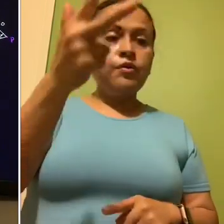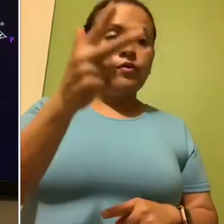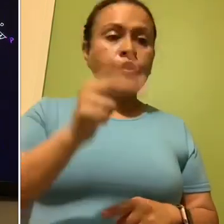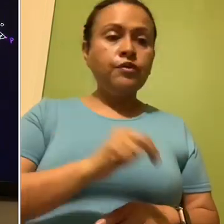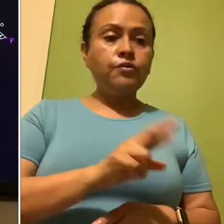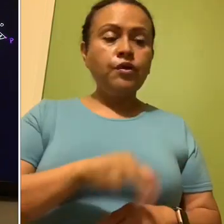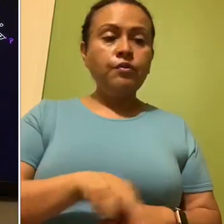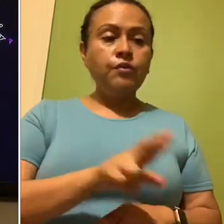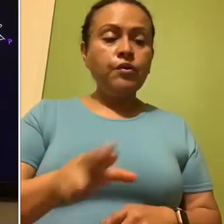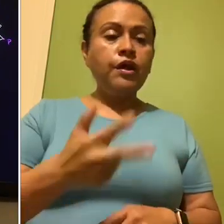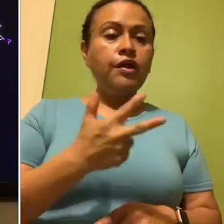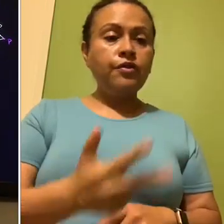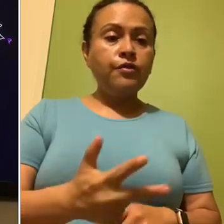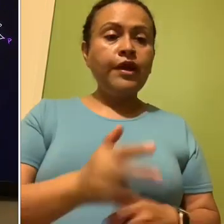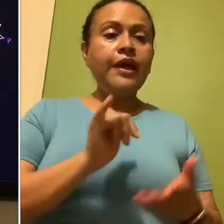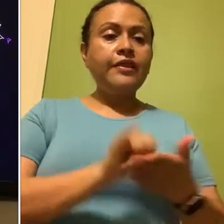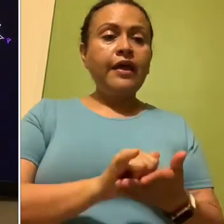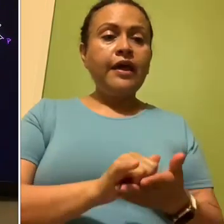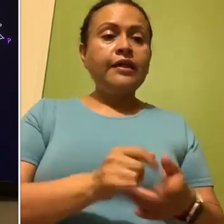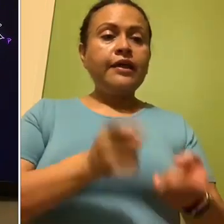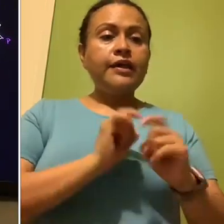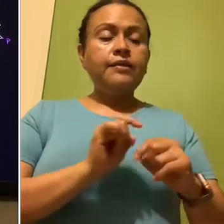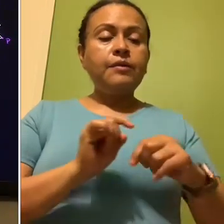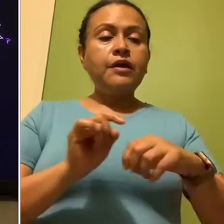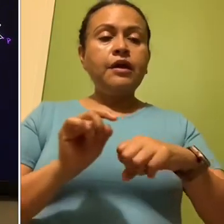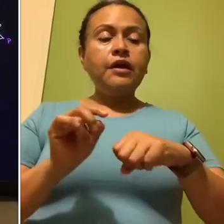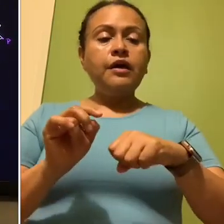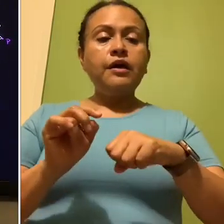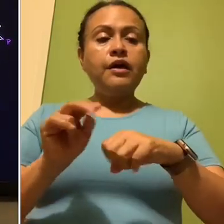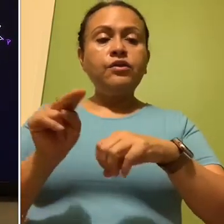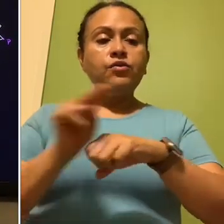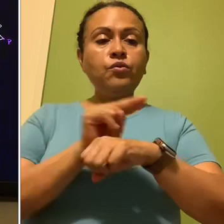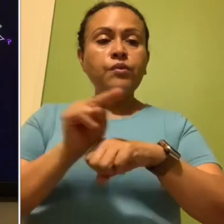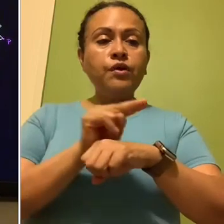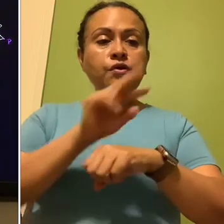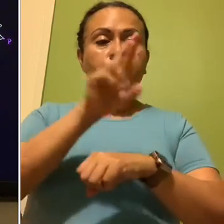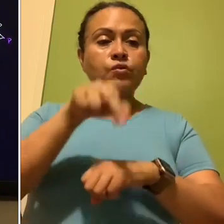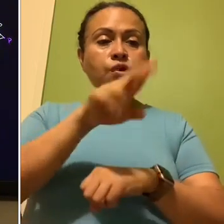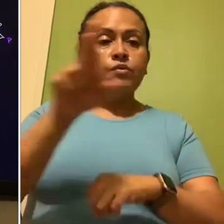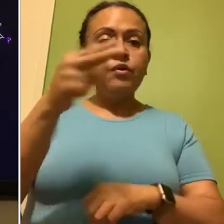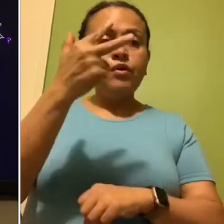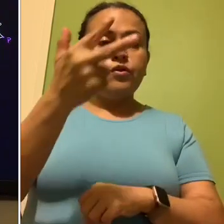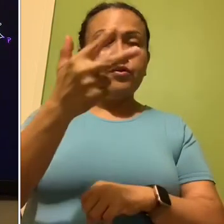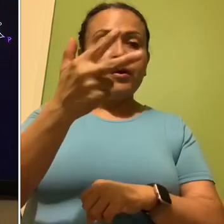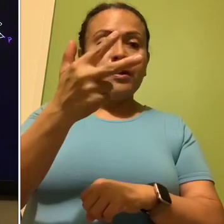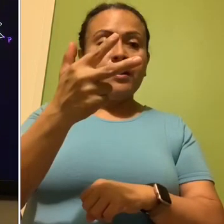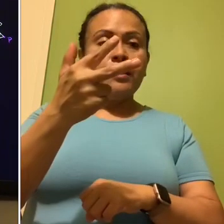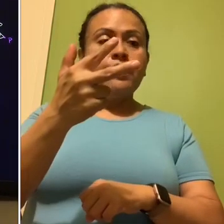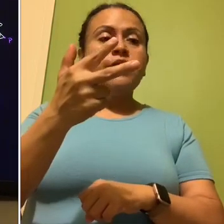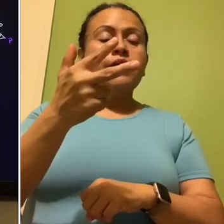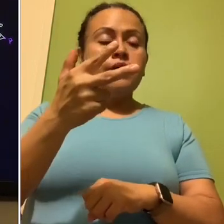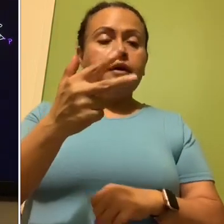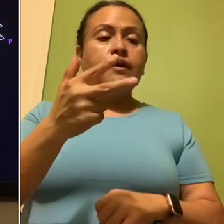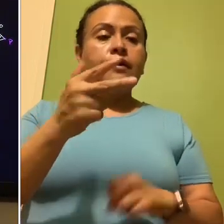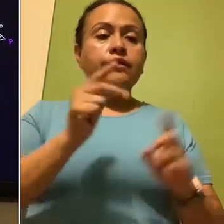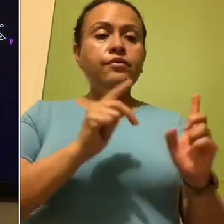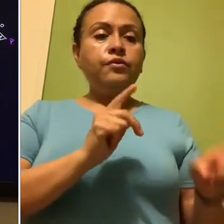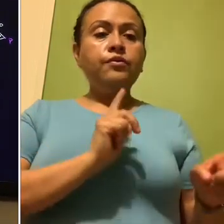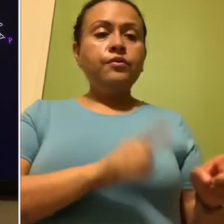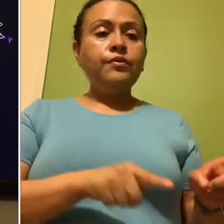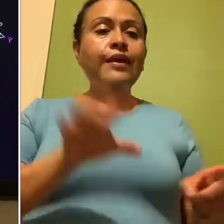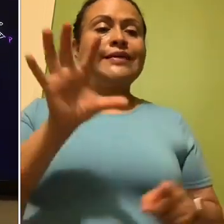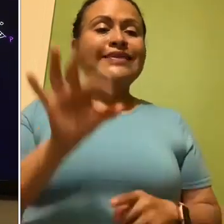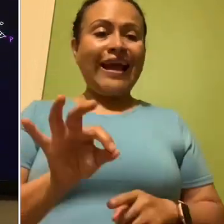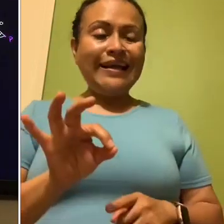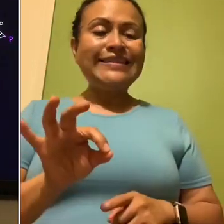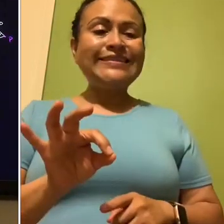root of 3 over square root of 3, this actually gives you, in the numerator, square root of 3 over square root of 3 times square root of 3 is